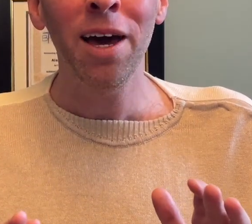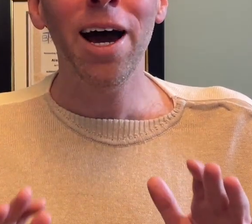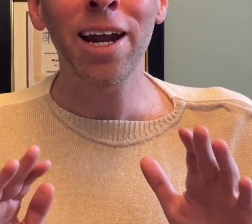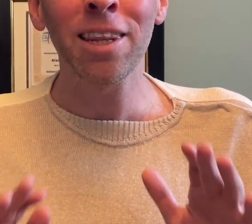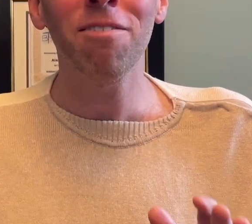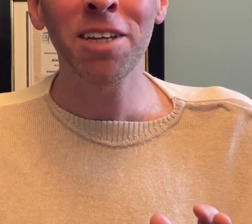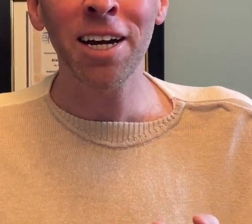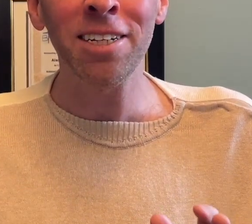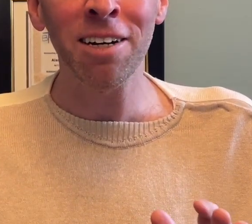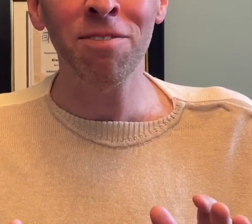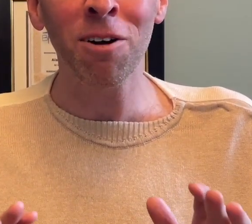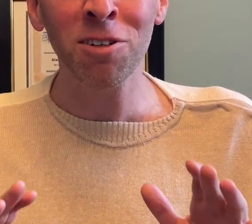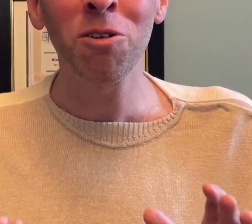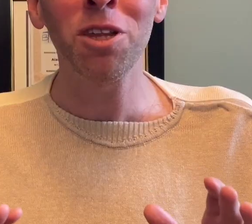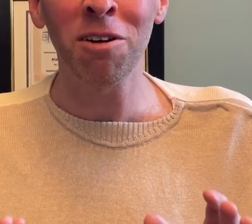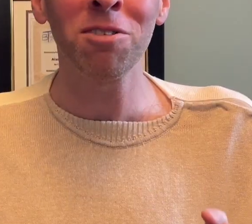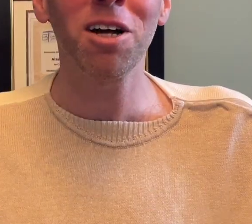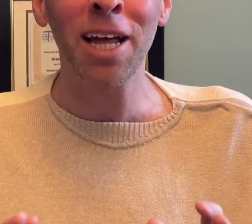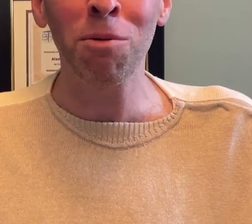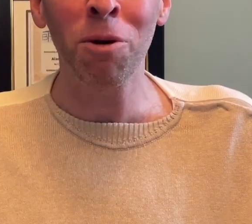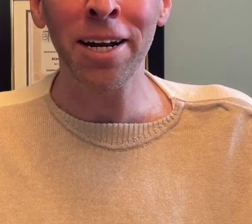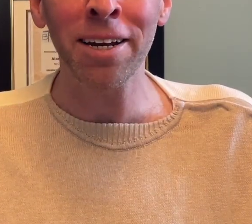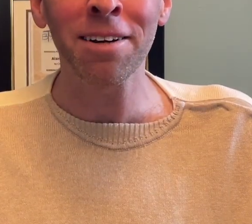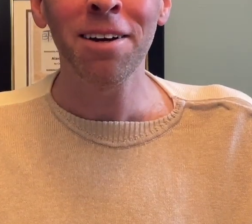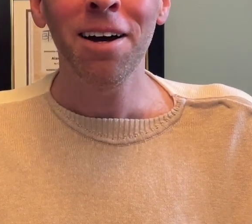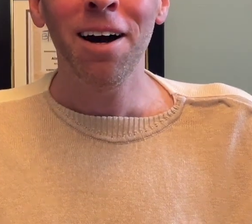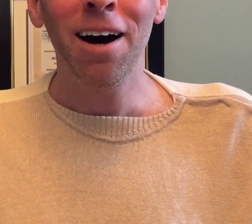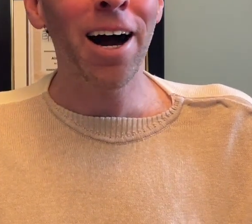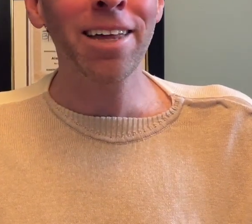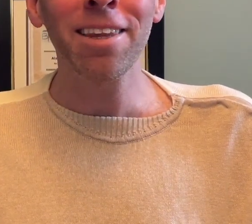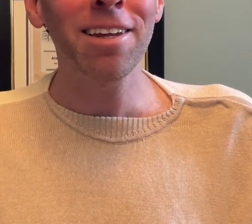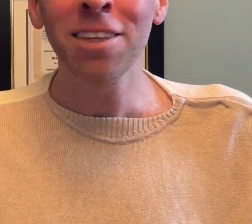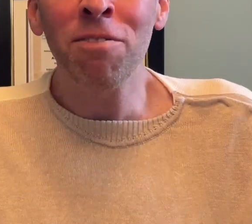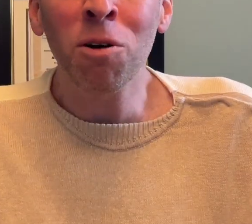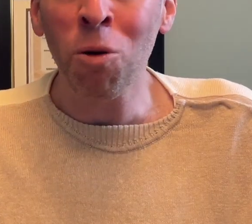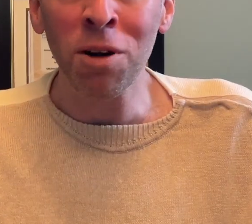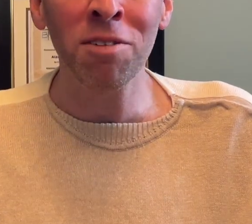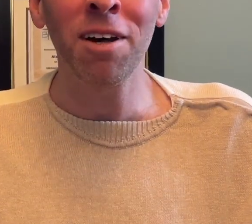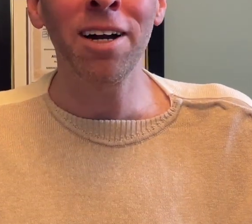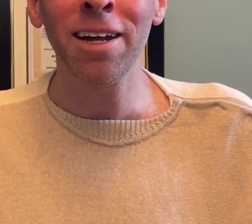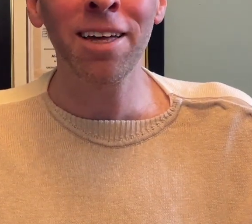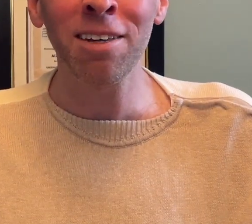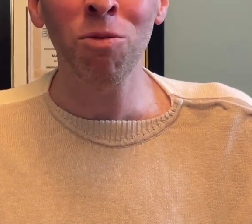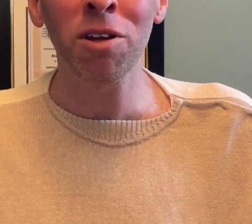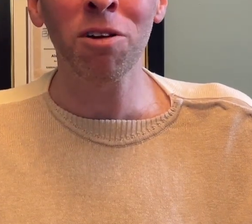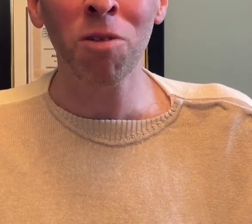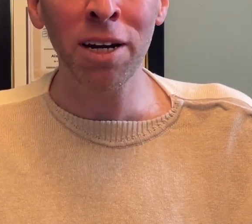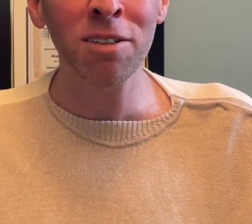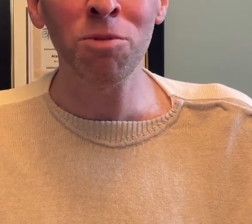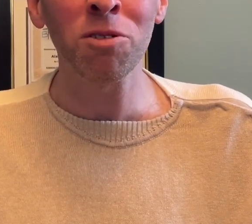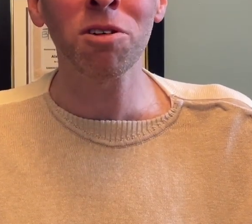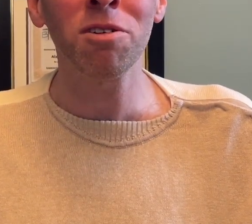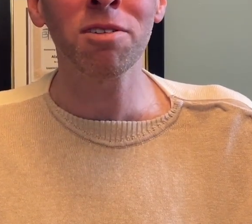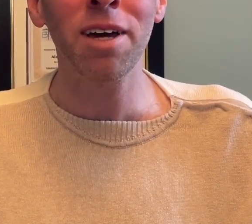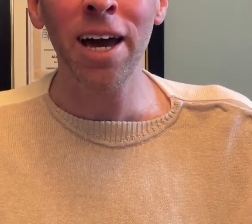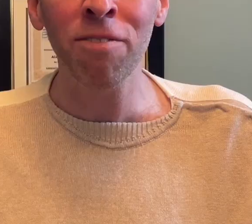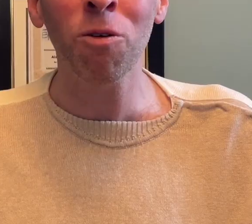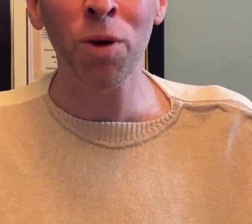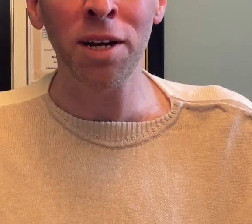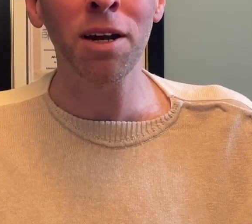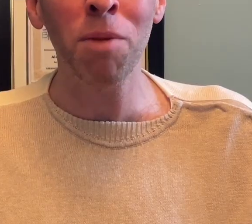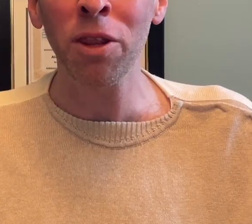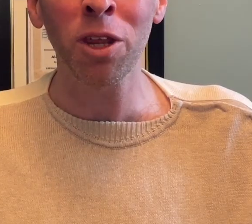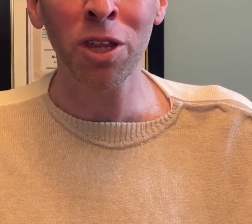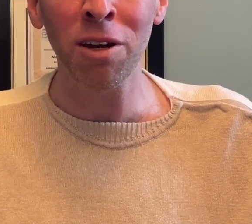with, and I love the idea of our two theaters collaborating. I love A Chorus Line. I think it's one of the greatest musicals